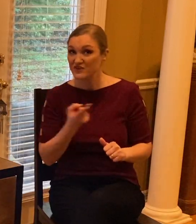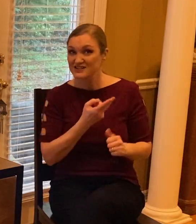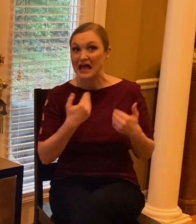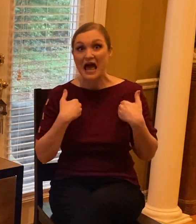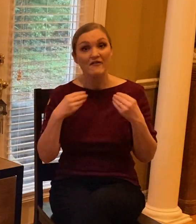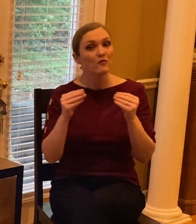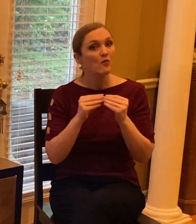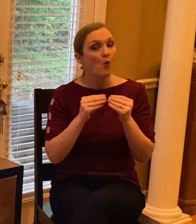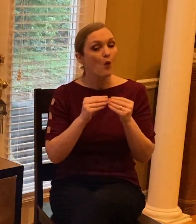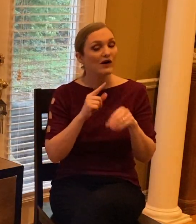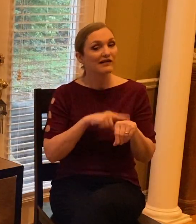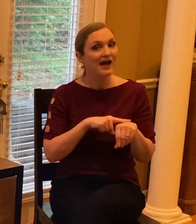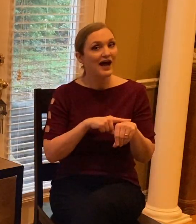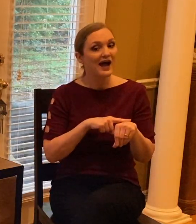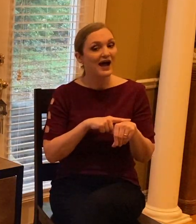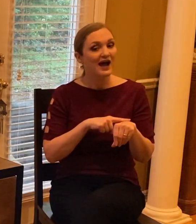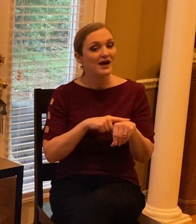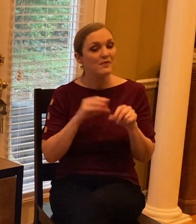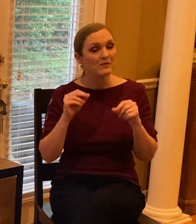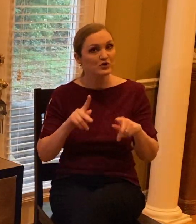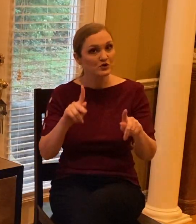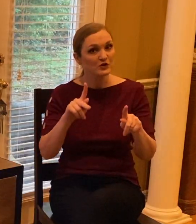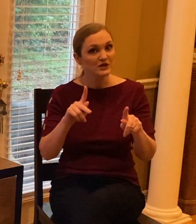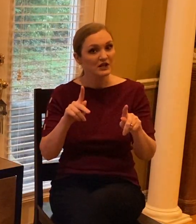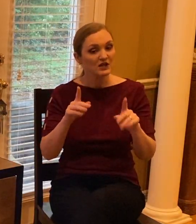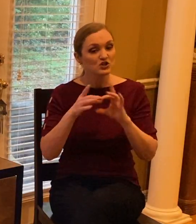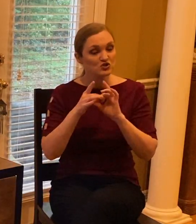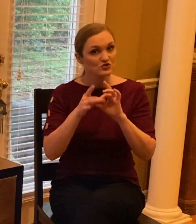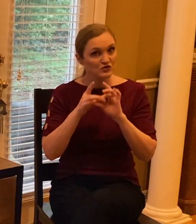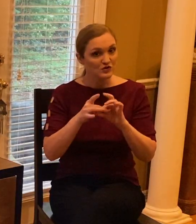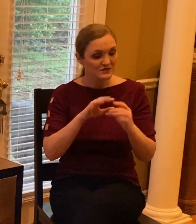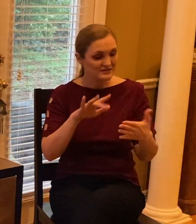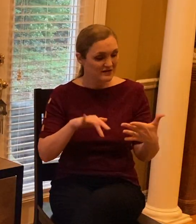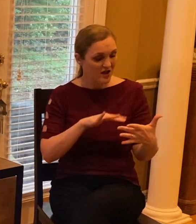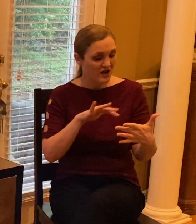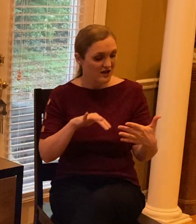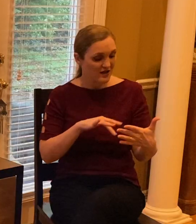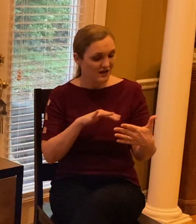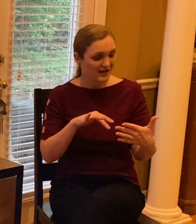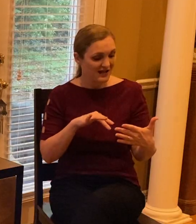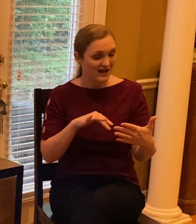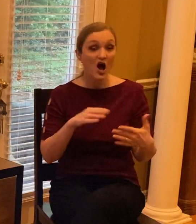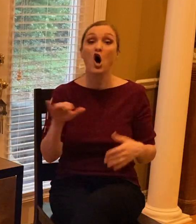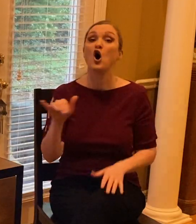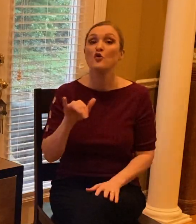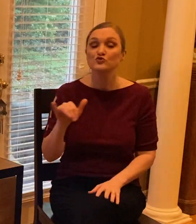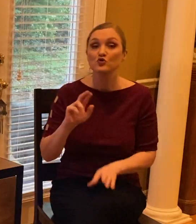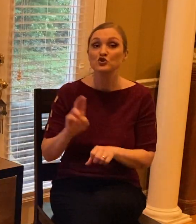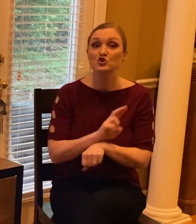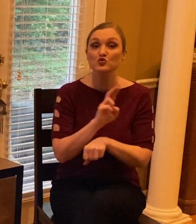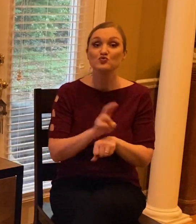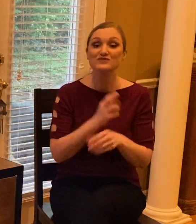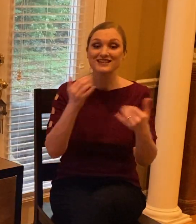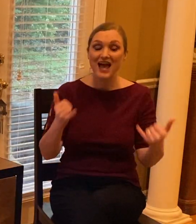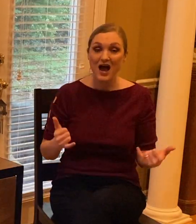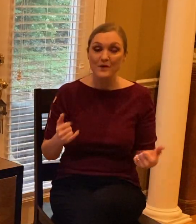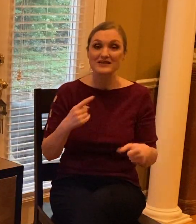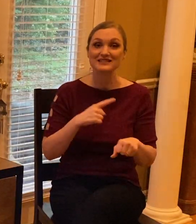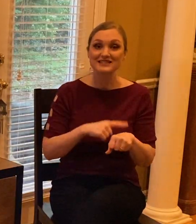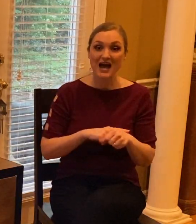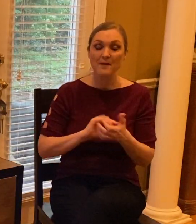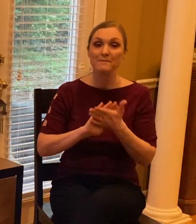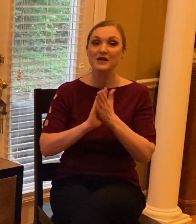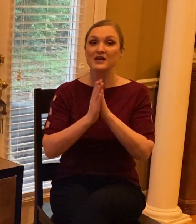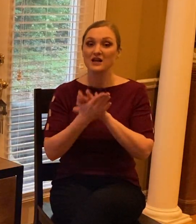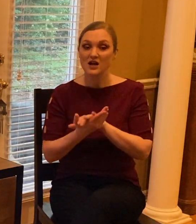more time available and rededicating ourselves to the study of God's word, what about using this as a time to rededicate